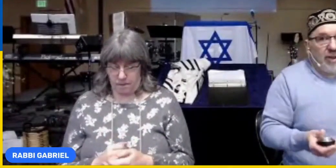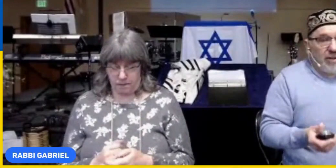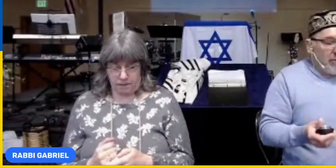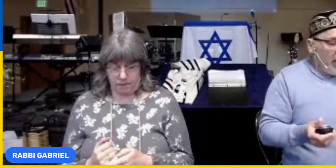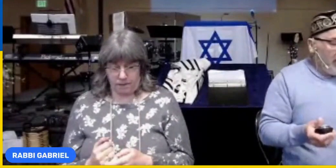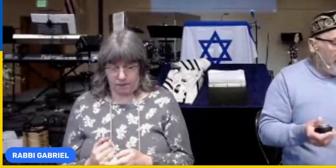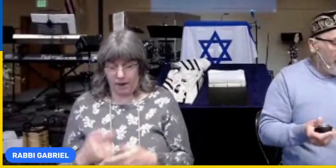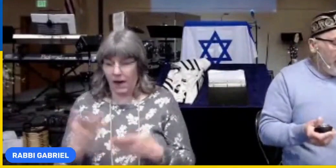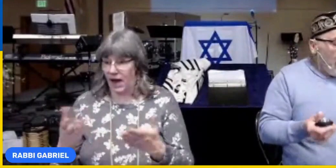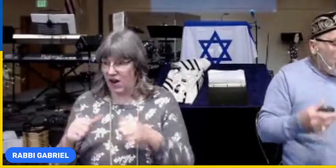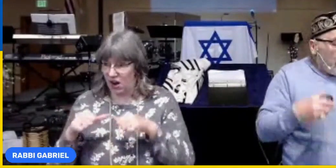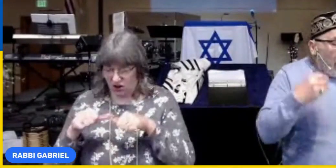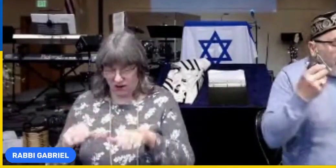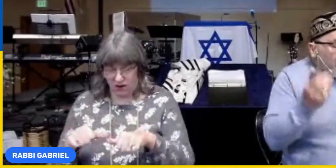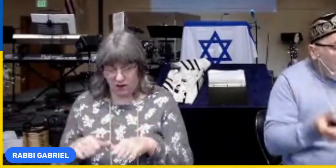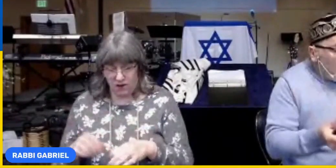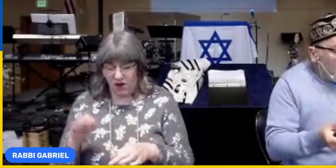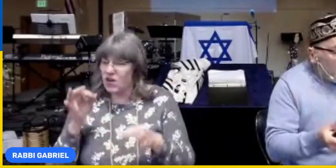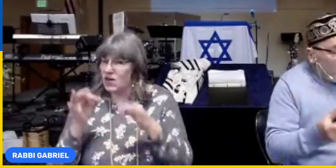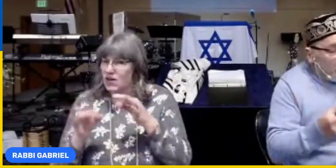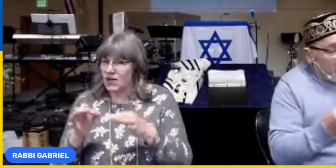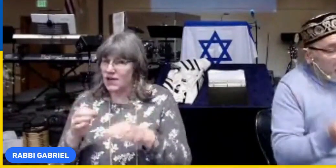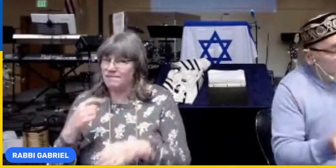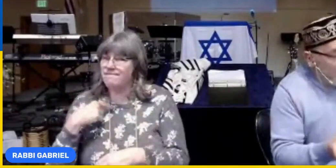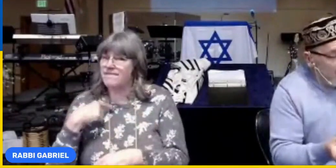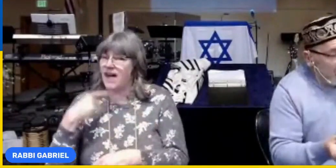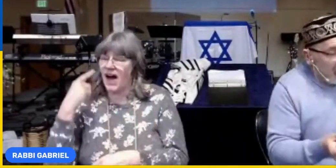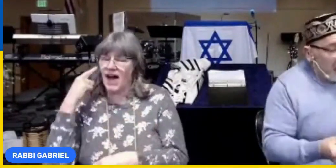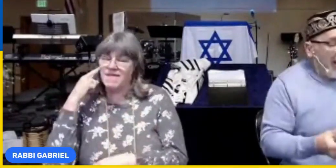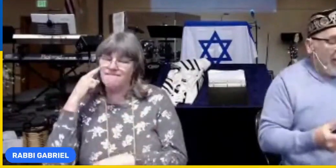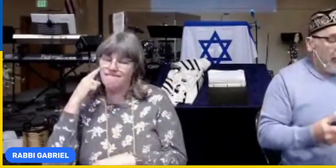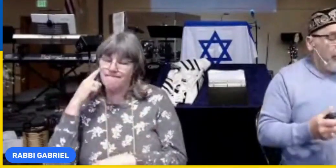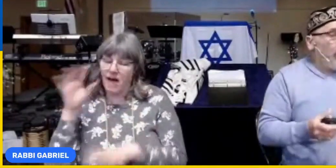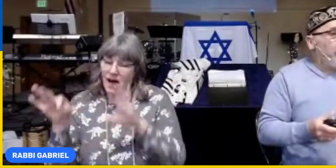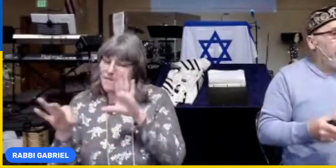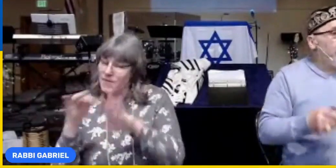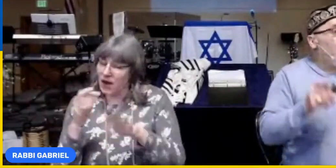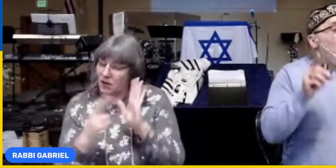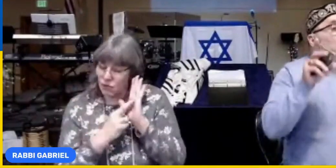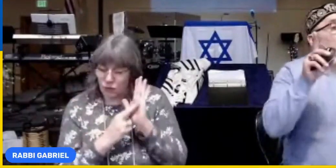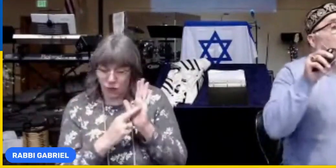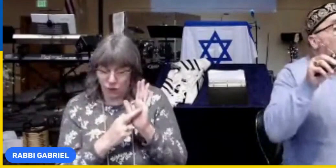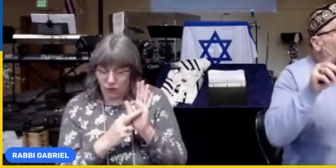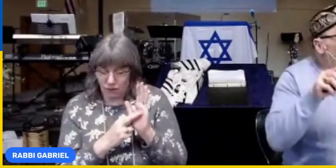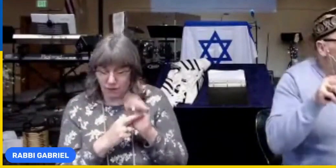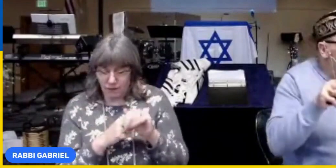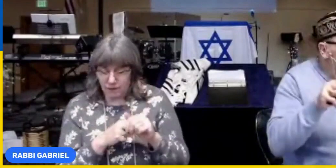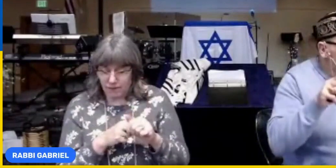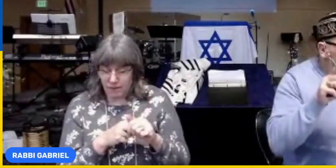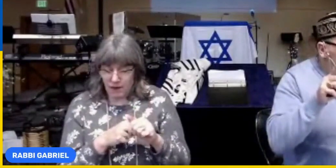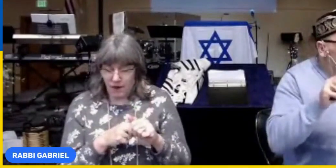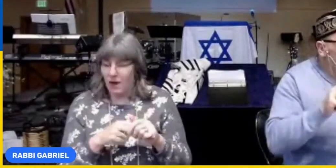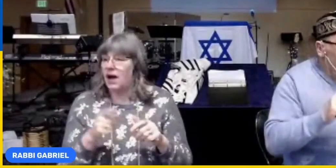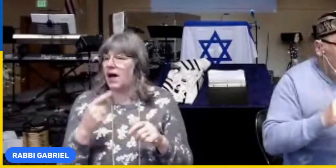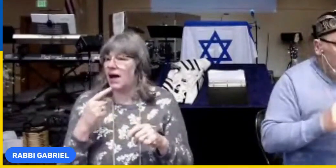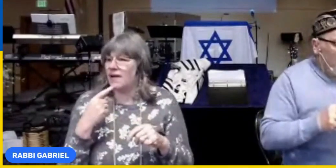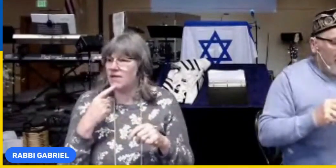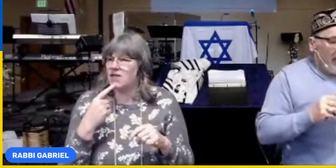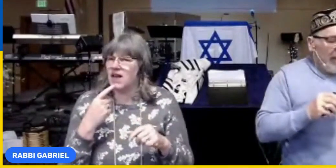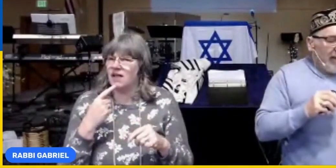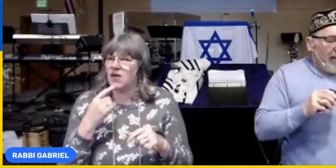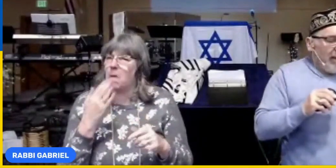And he continues, so I find it to be the rule, a kind of perverse Torah, small